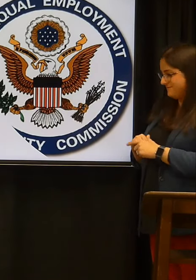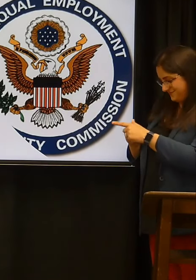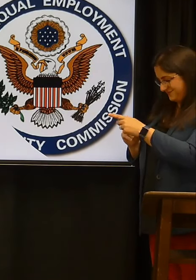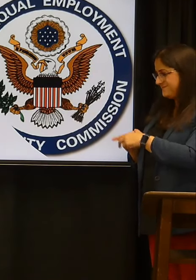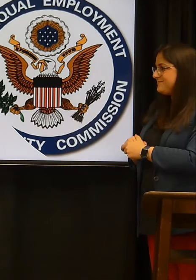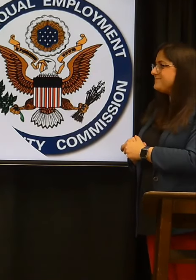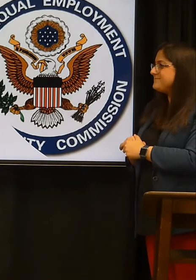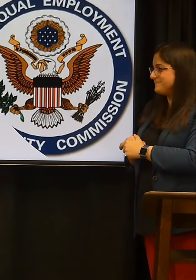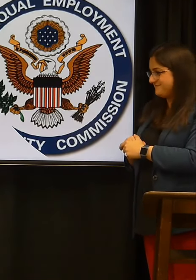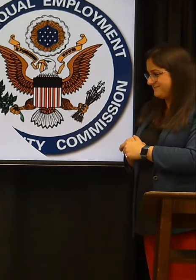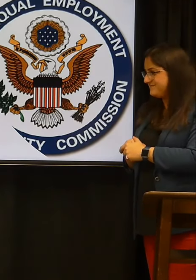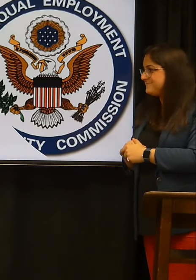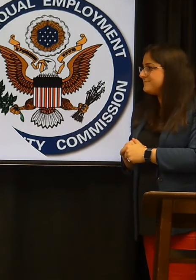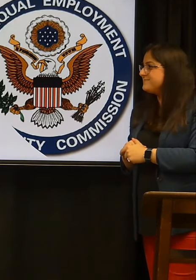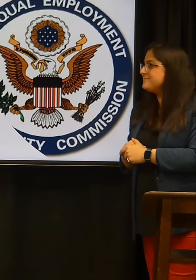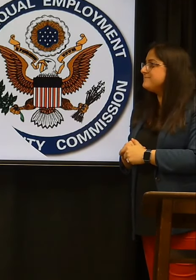Cart for meetings, such as the one we have here.